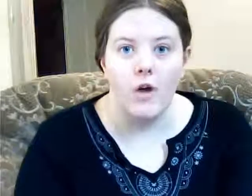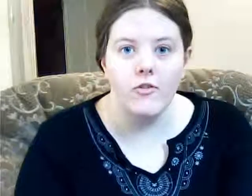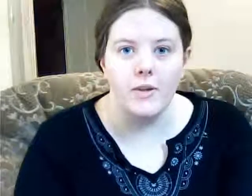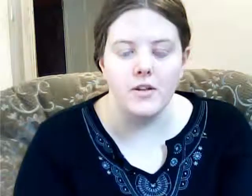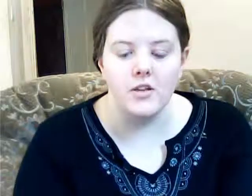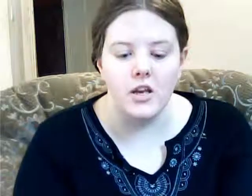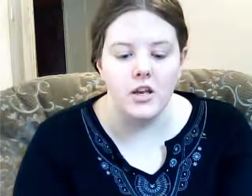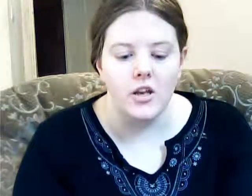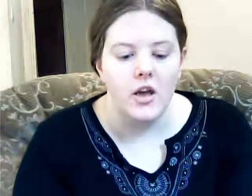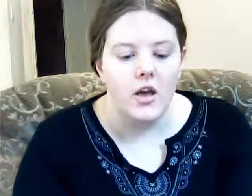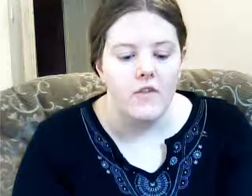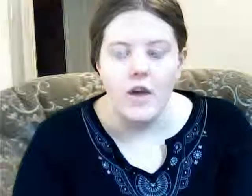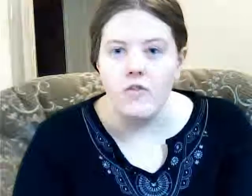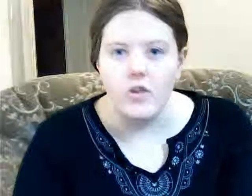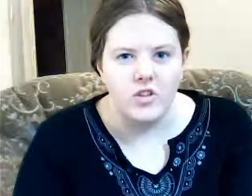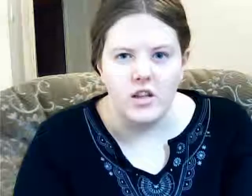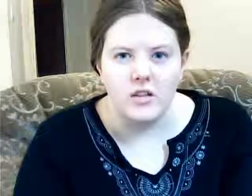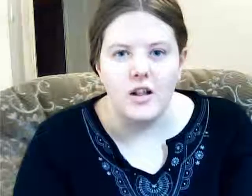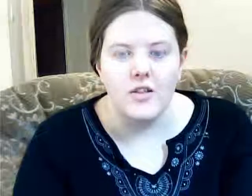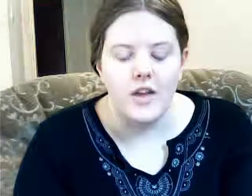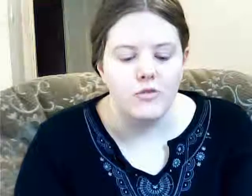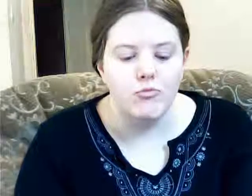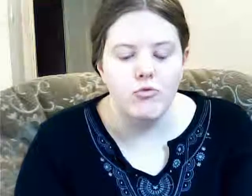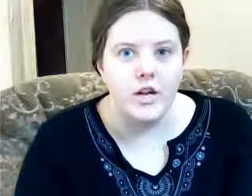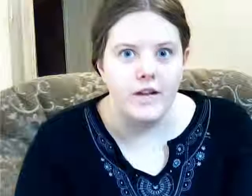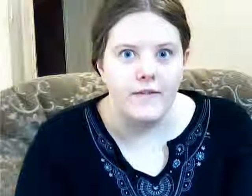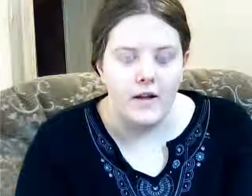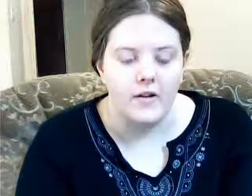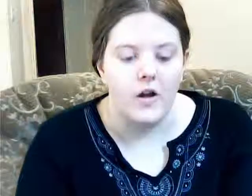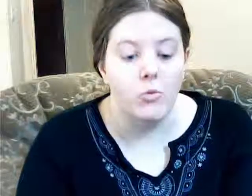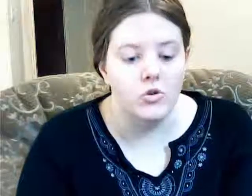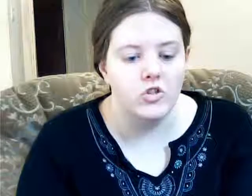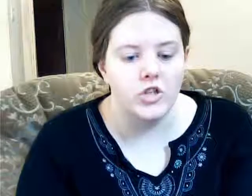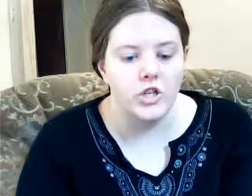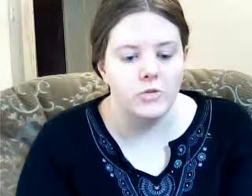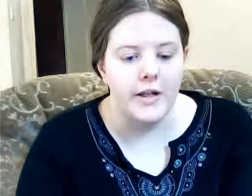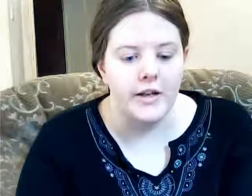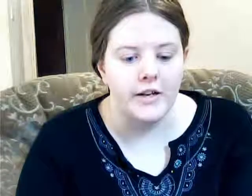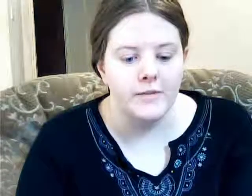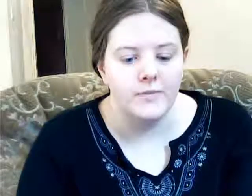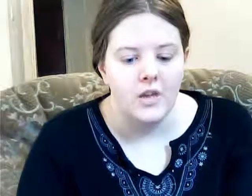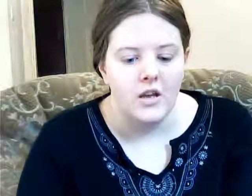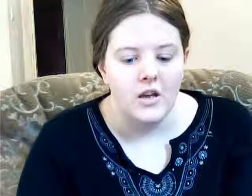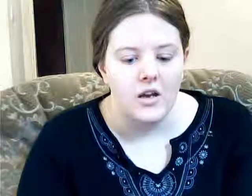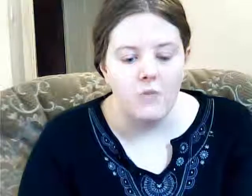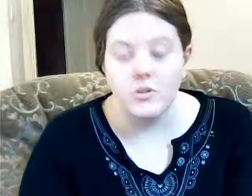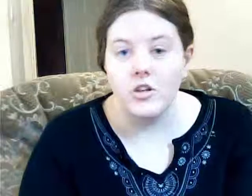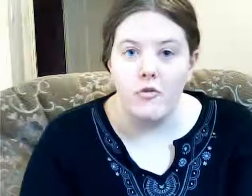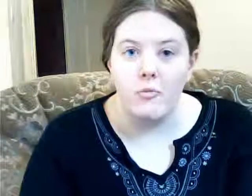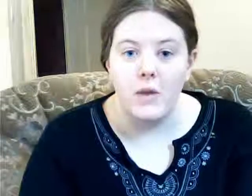a building various things like that it's really fun i would suggest playing it i myself have played